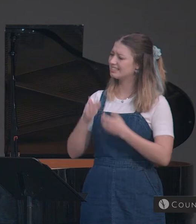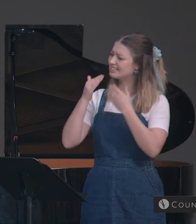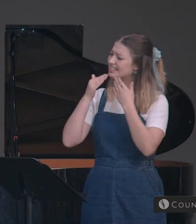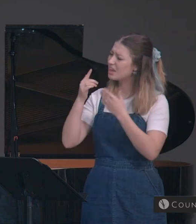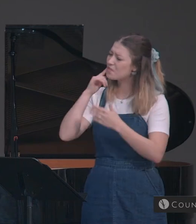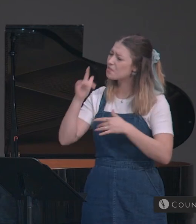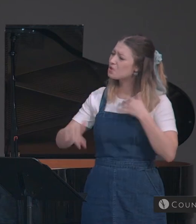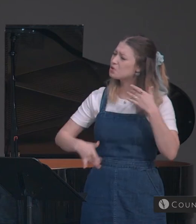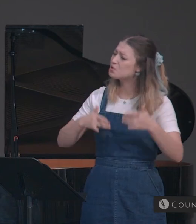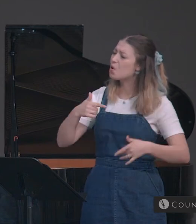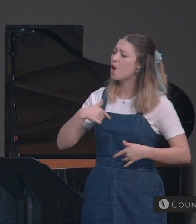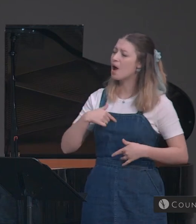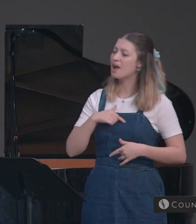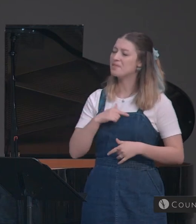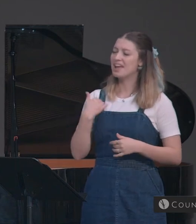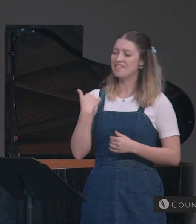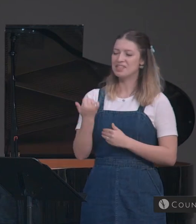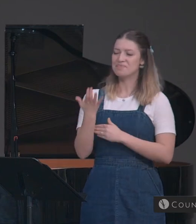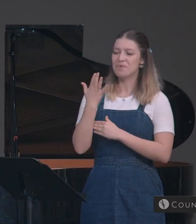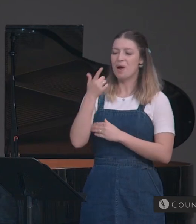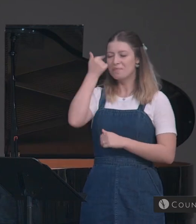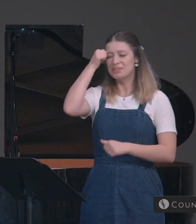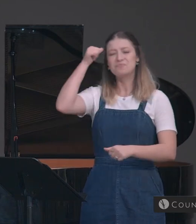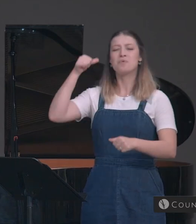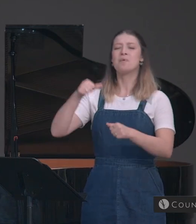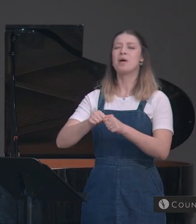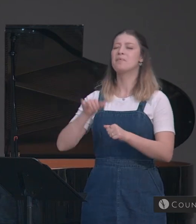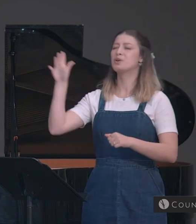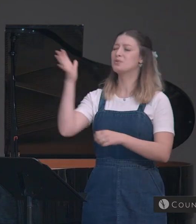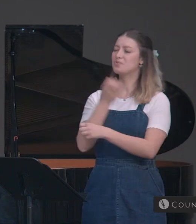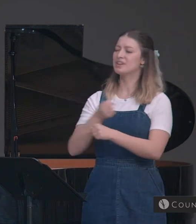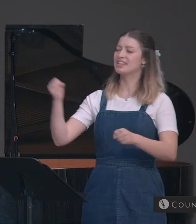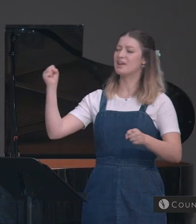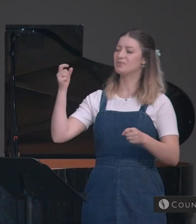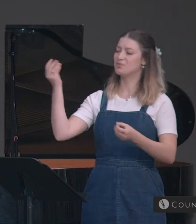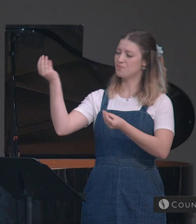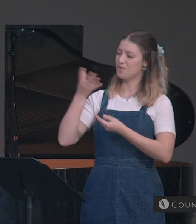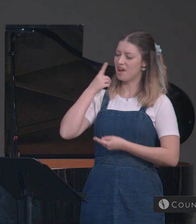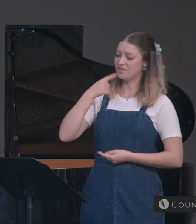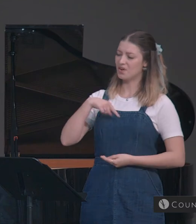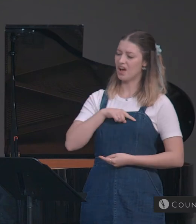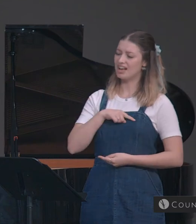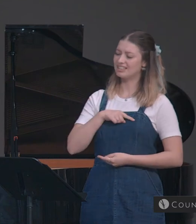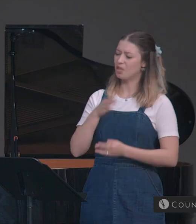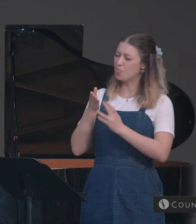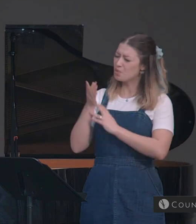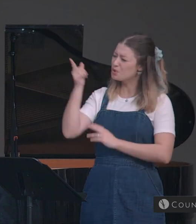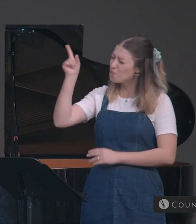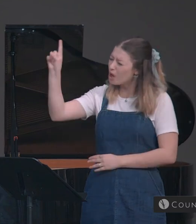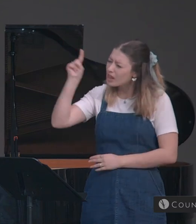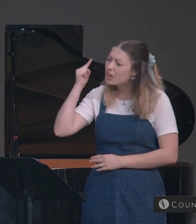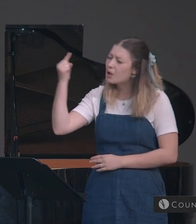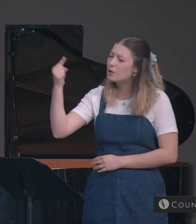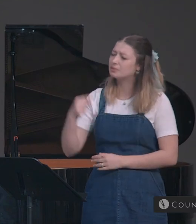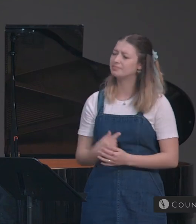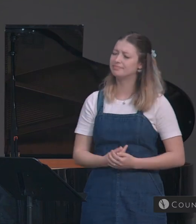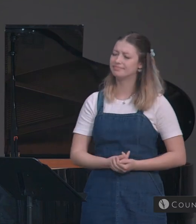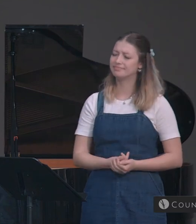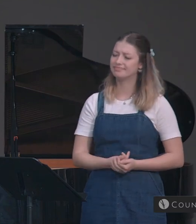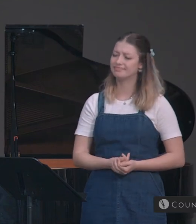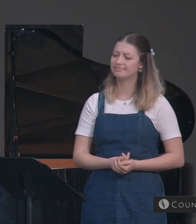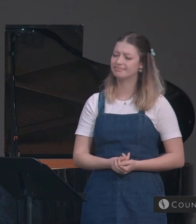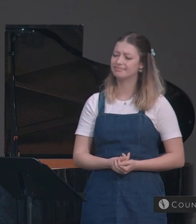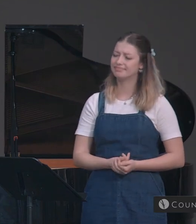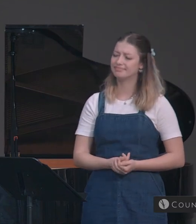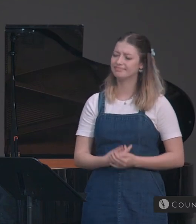remembering our redemption provided by you for us and you alone. Lord, I pray that you would help